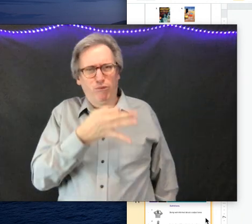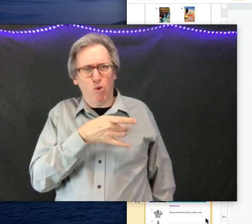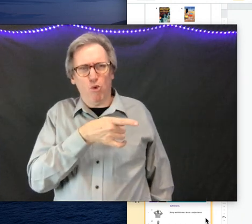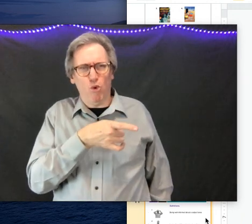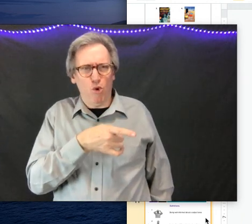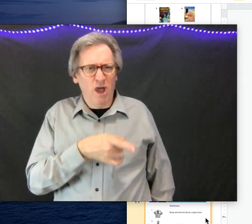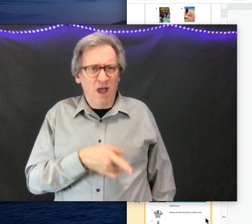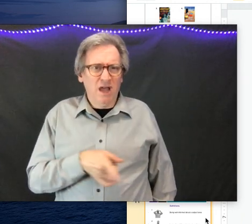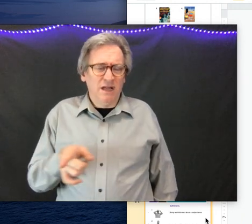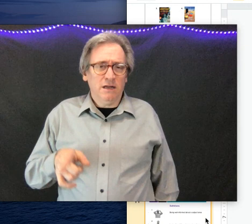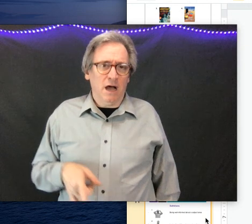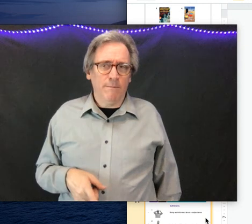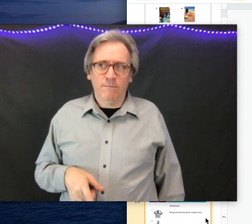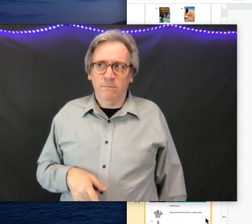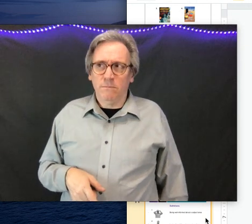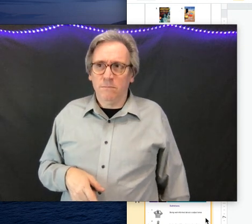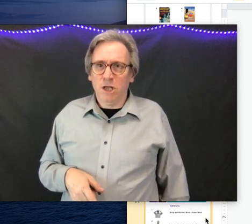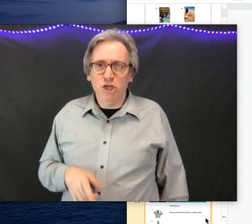he's poo.